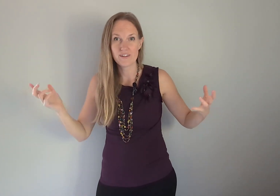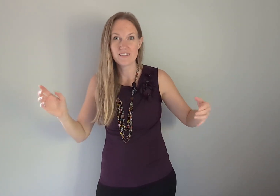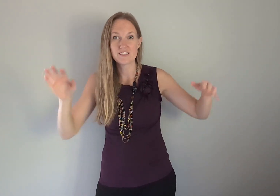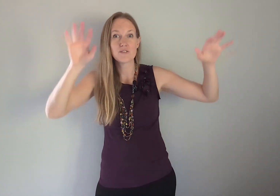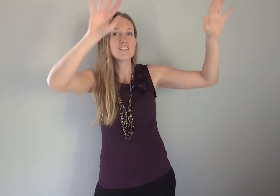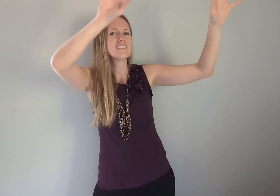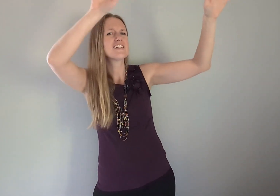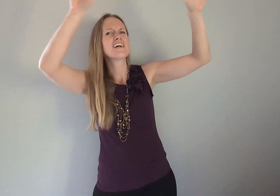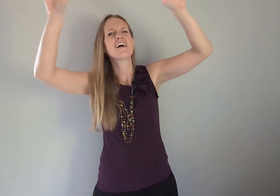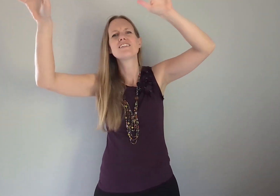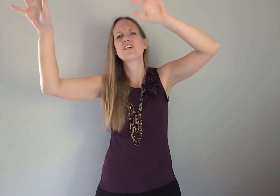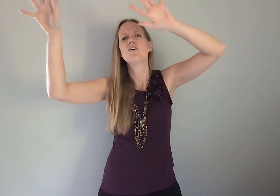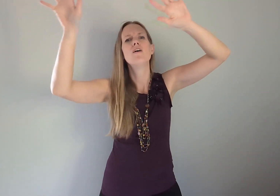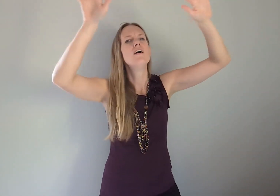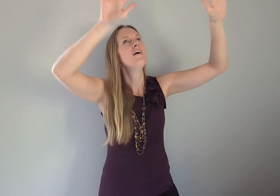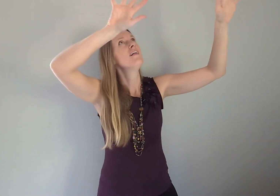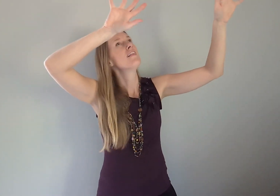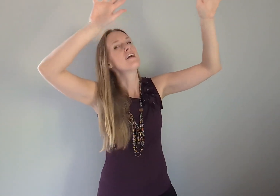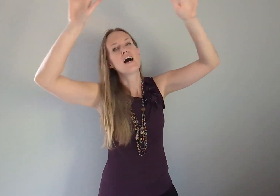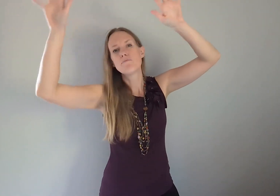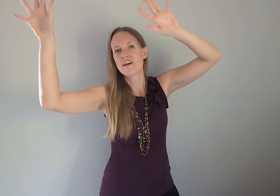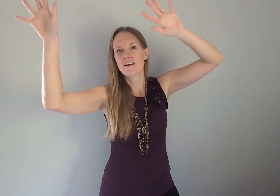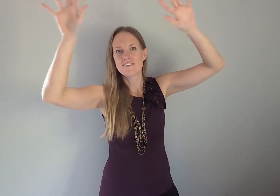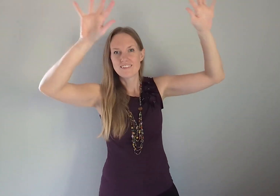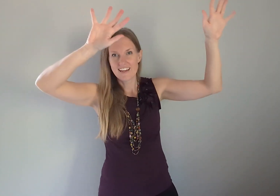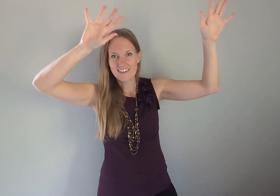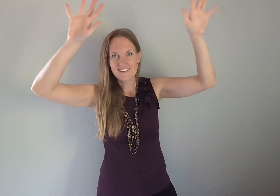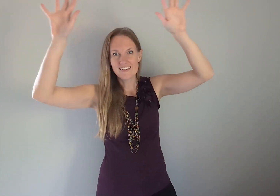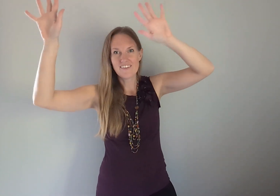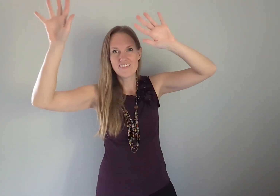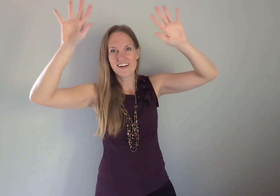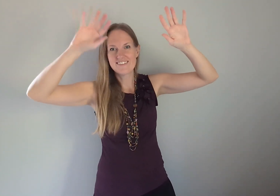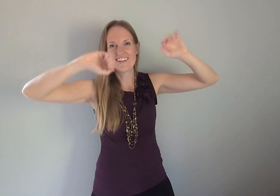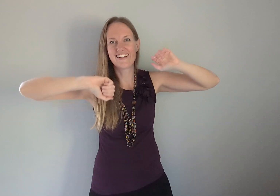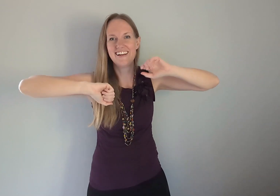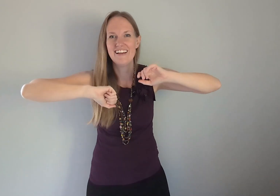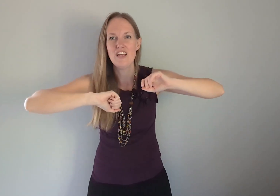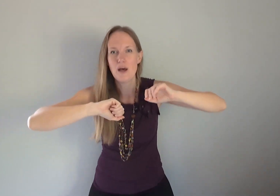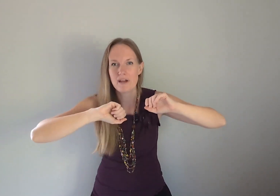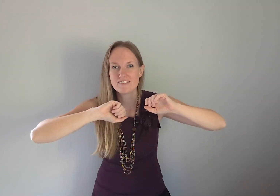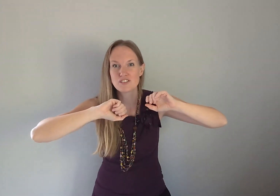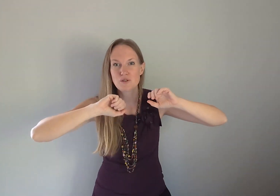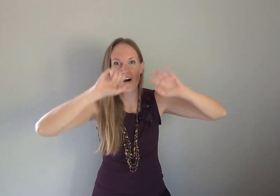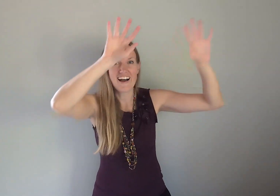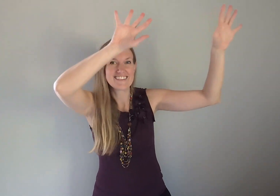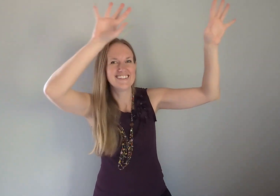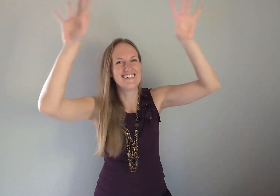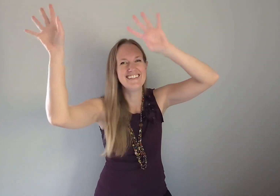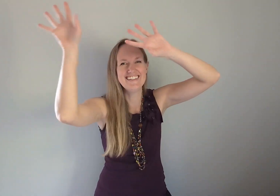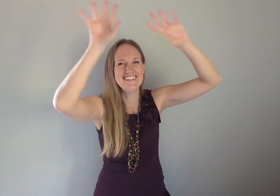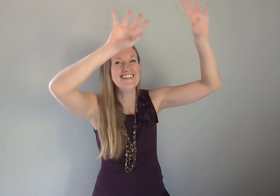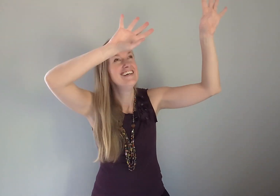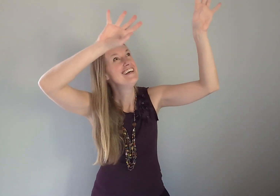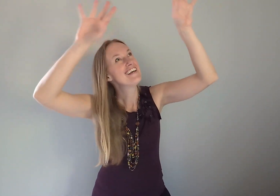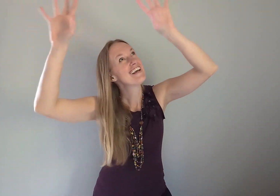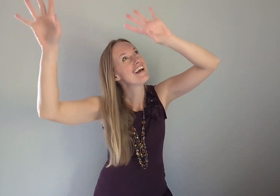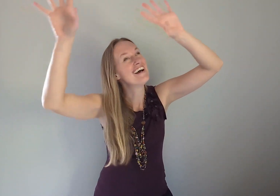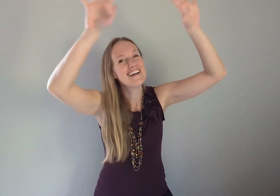in their, so we're just going to kind of show they're up there, okay? They're up there. I might have to squat, okay?